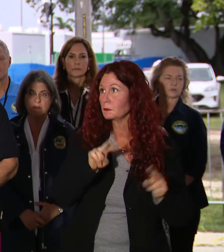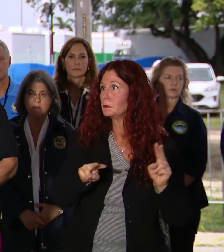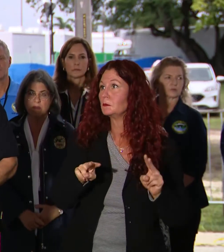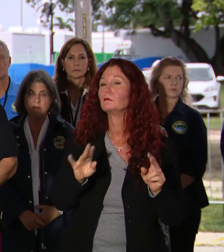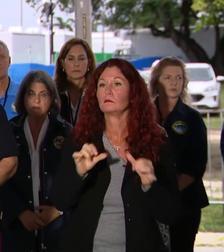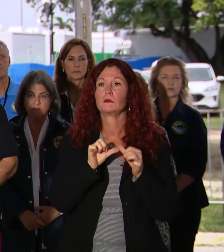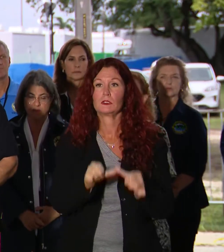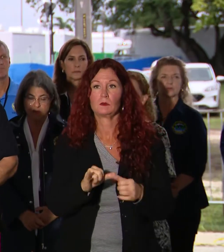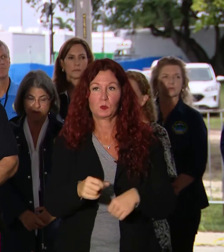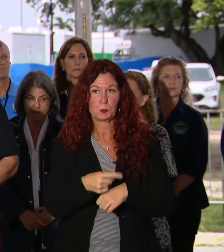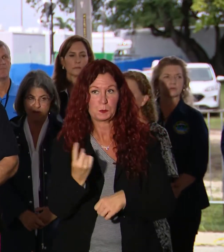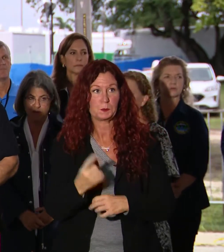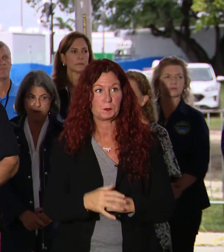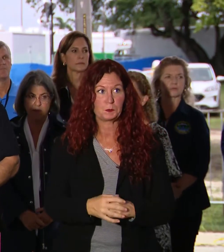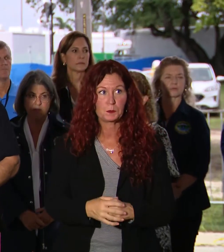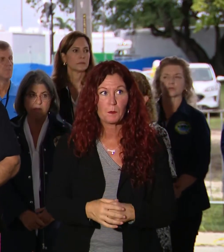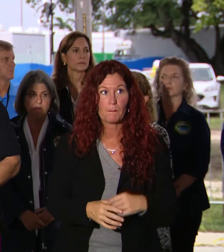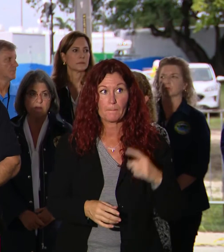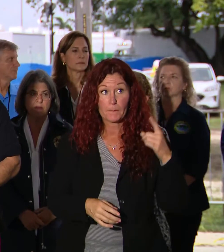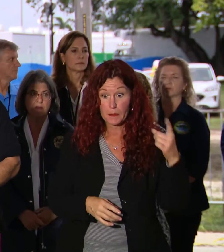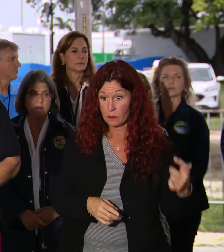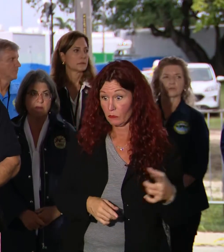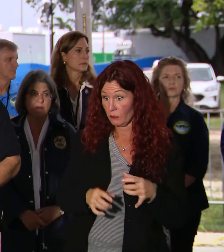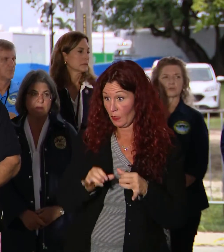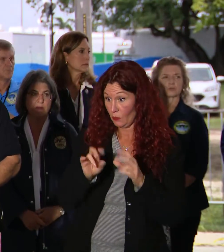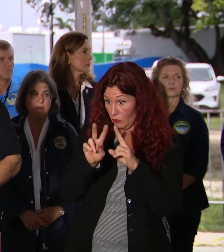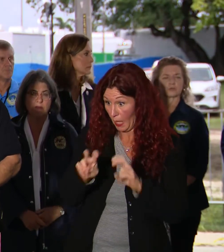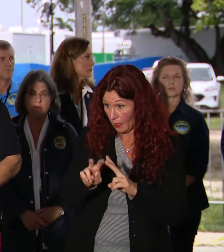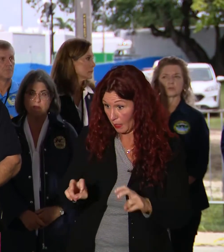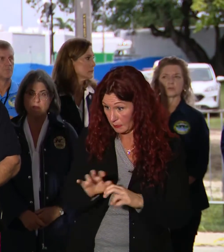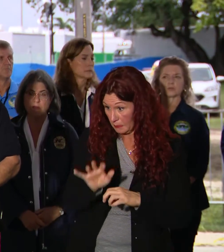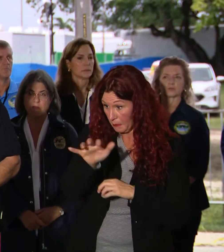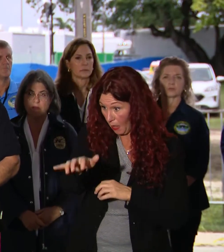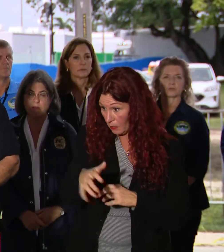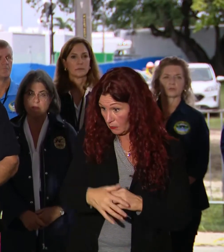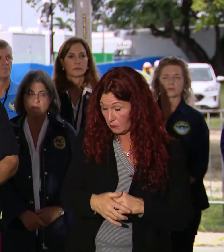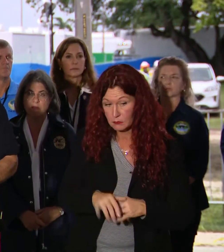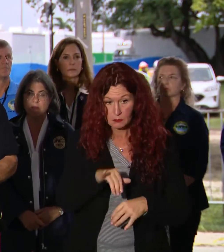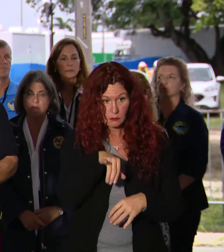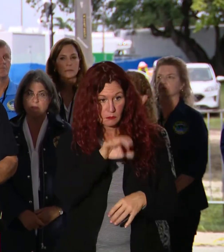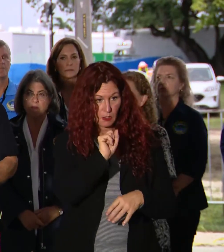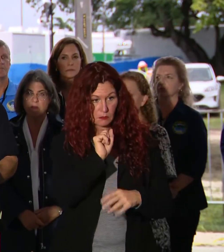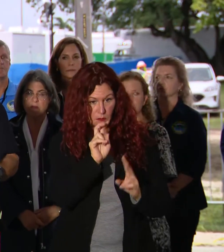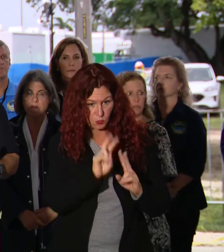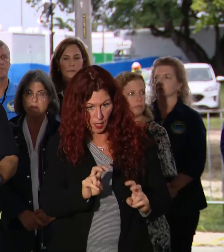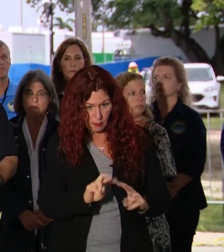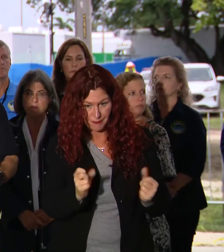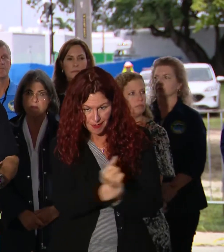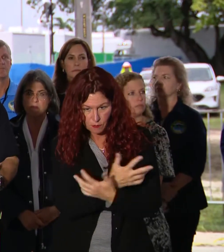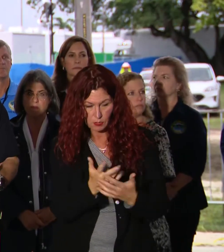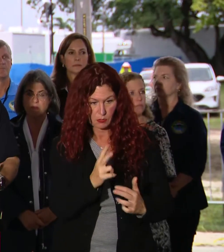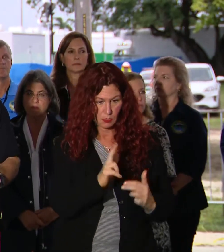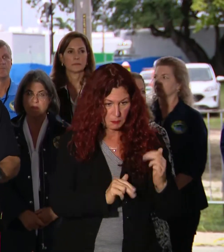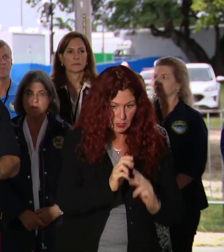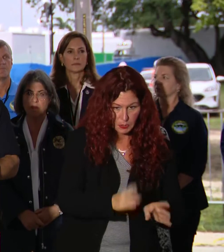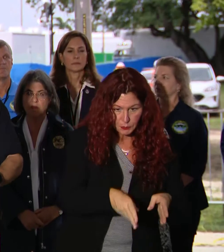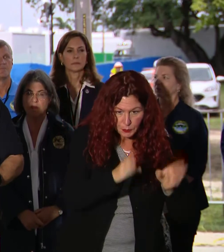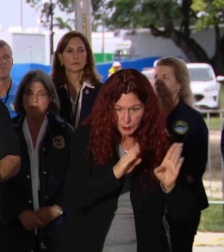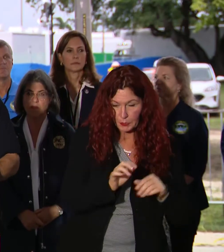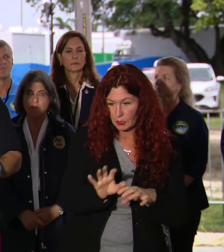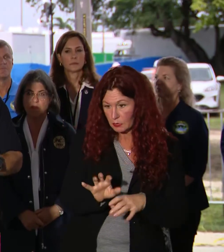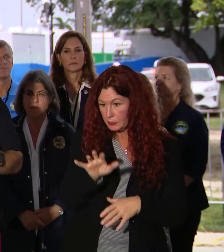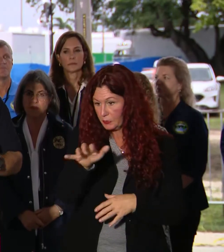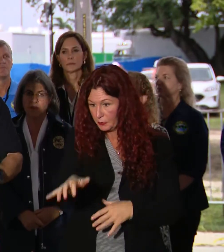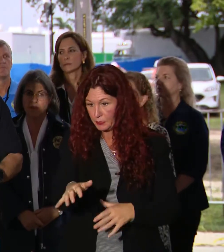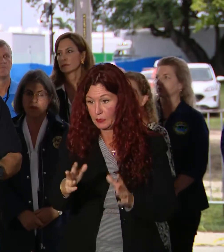expressed by the chief. Are you guys analyzing the pile as well? Is that something you're looking at? That's correct. We're analyzing the building, the debris, and the pile. All that has